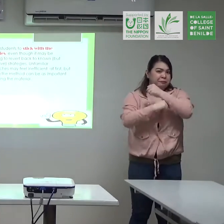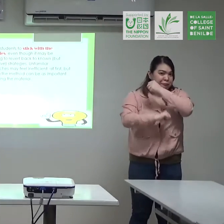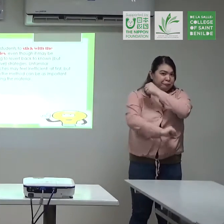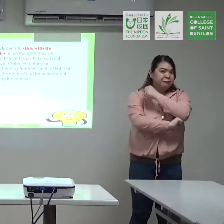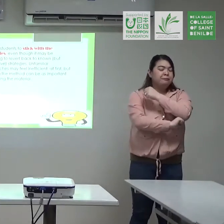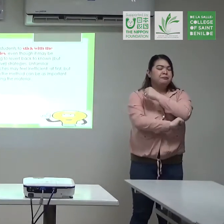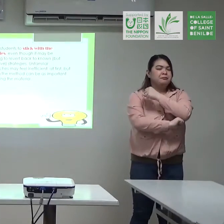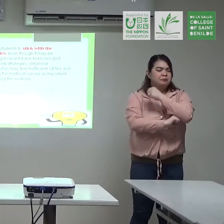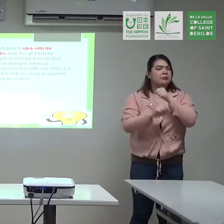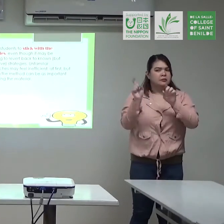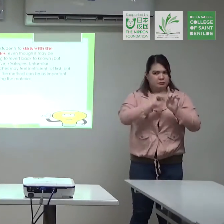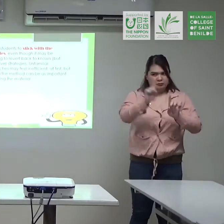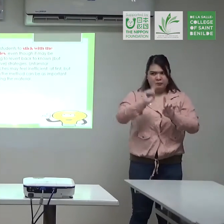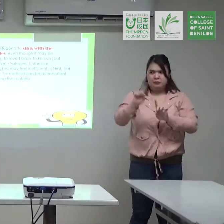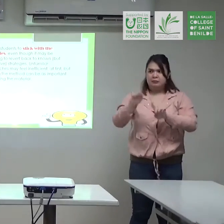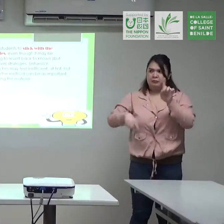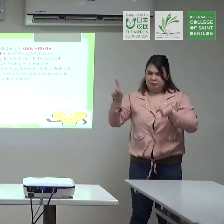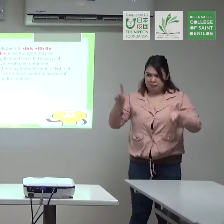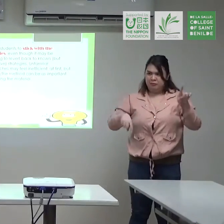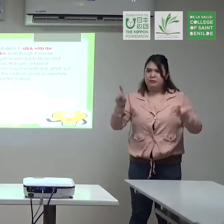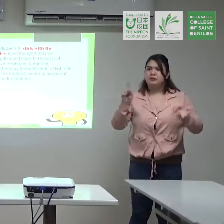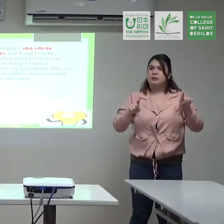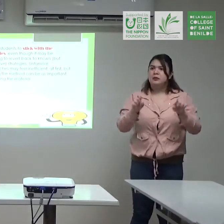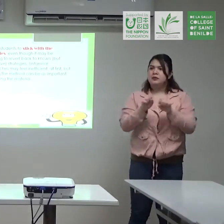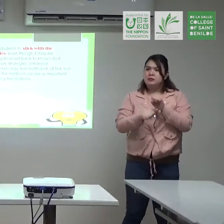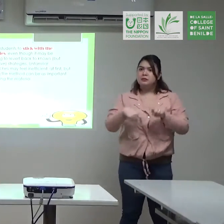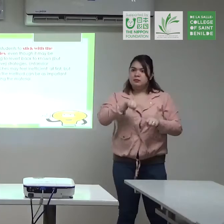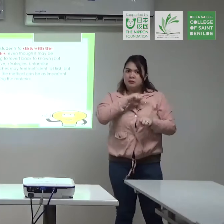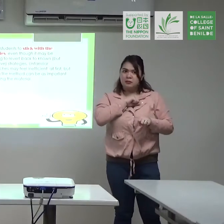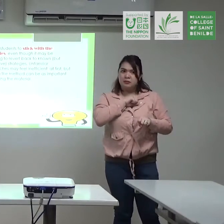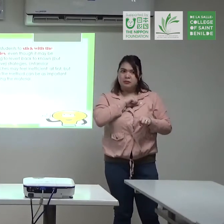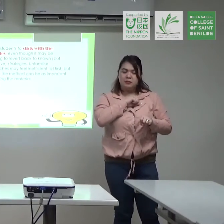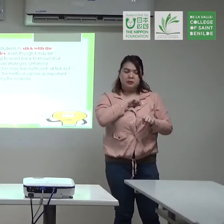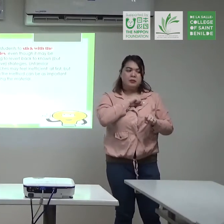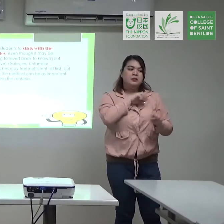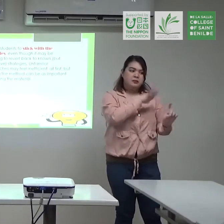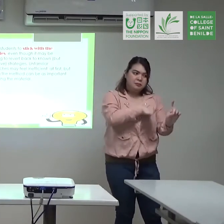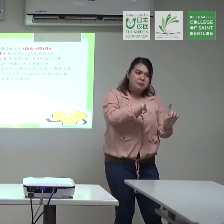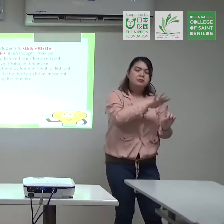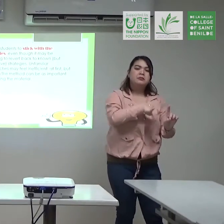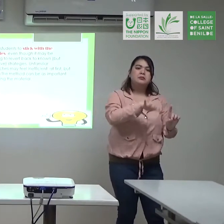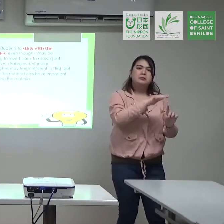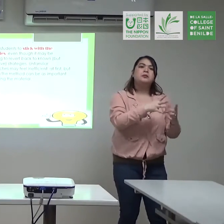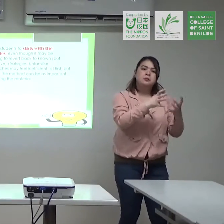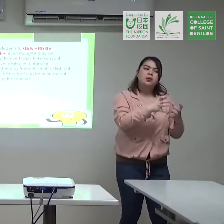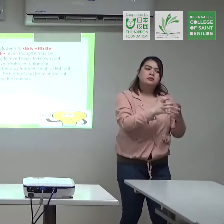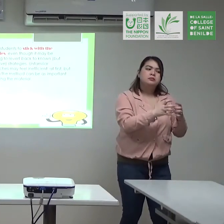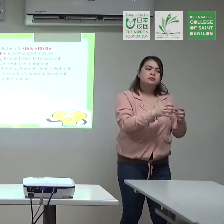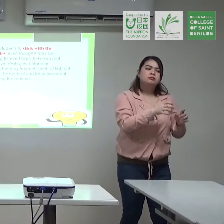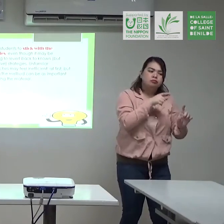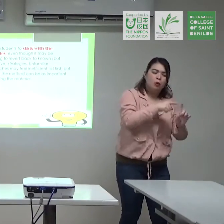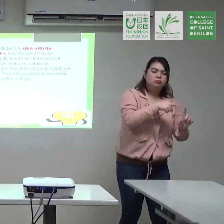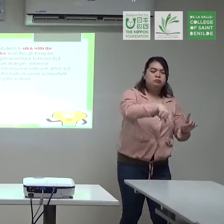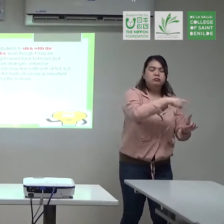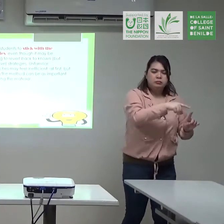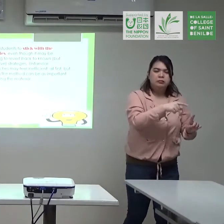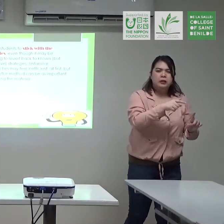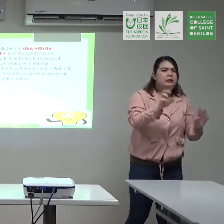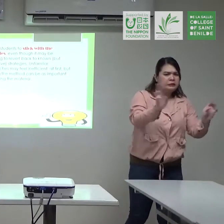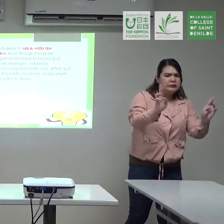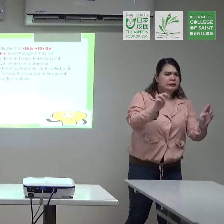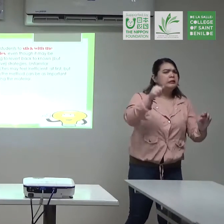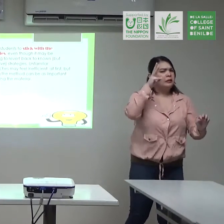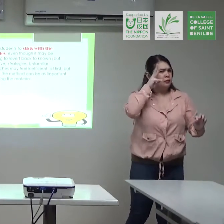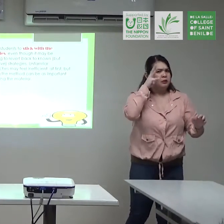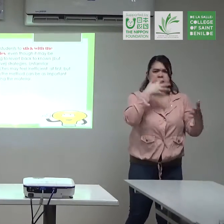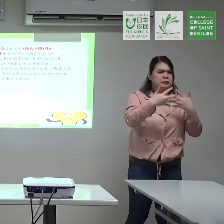foundations. So, a student with a very developed metacognitive skills should already be aware